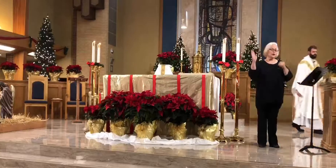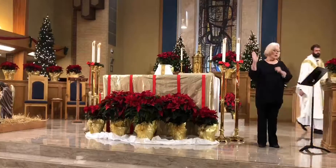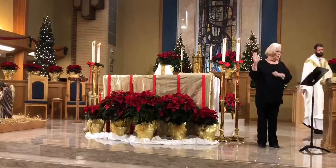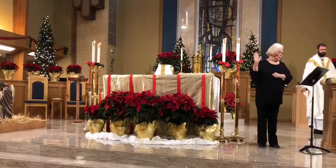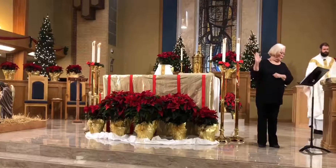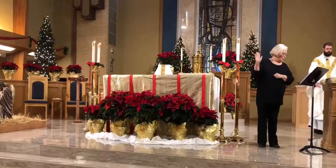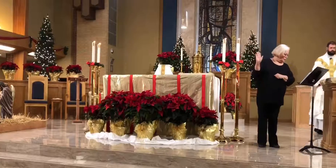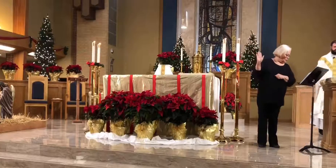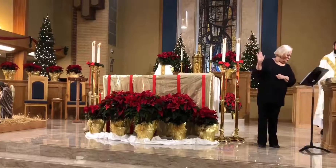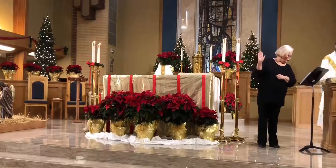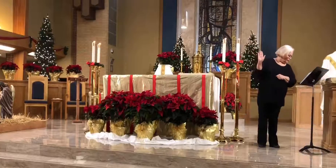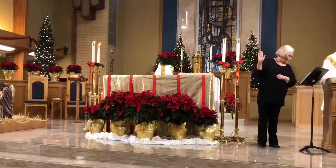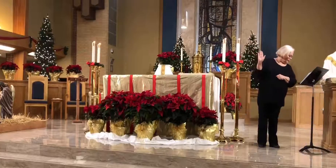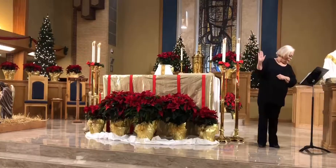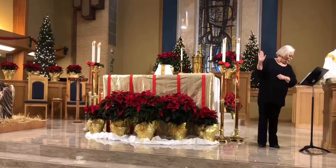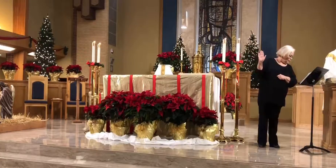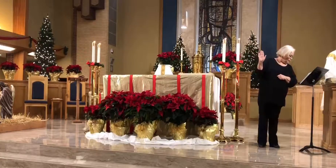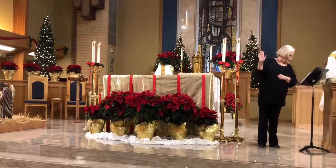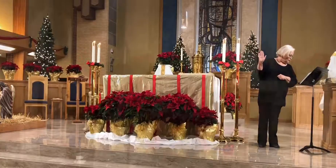alleluia.